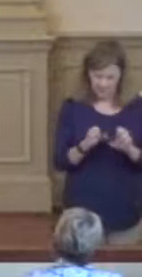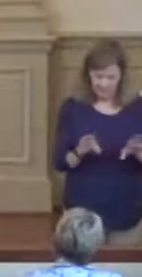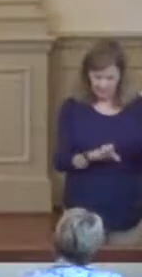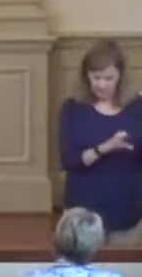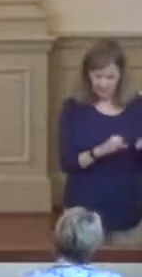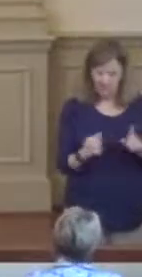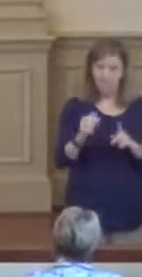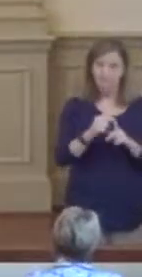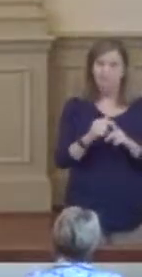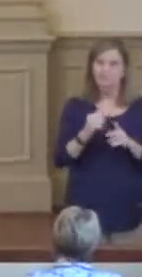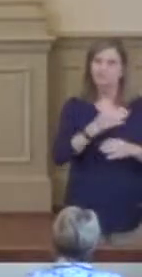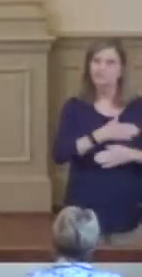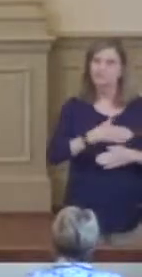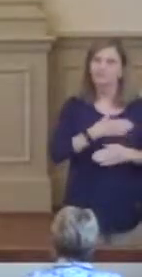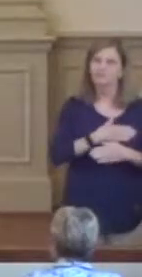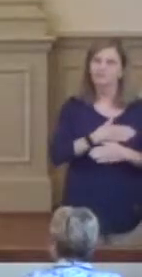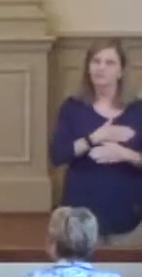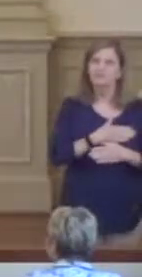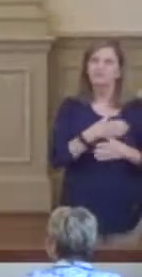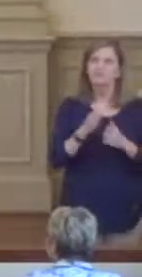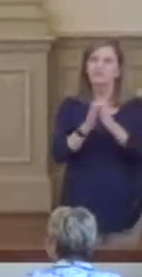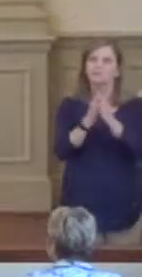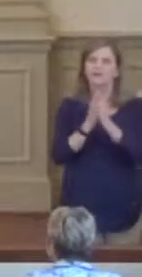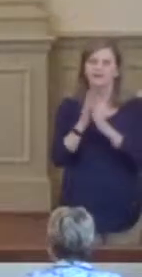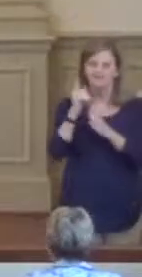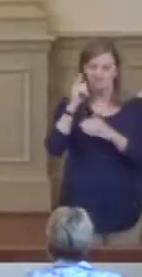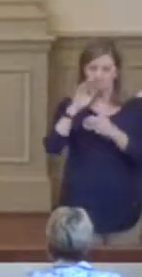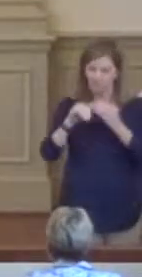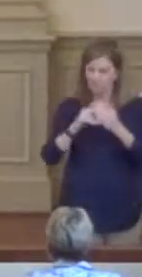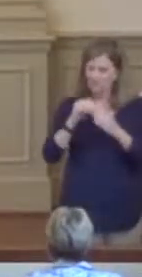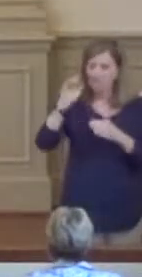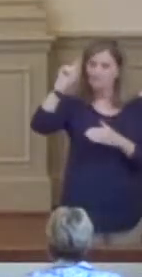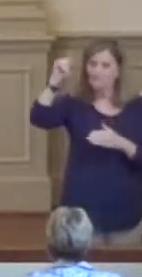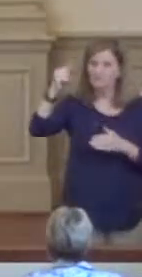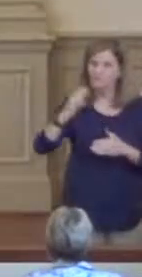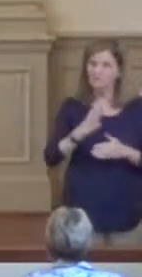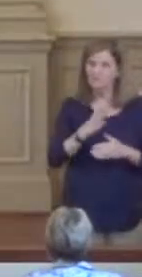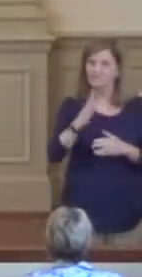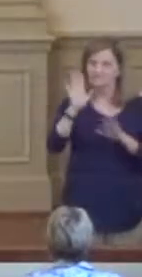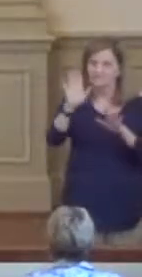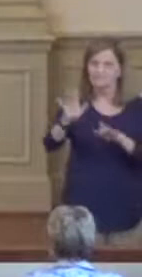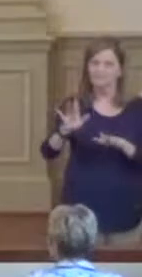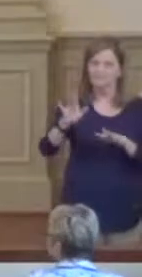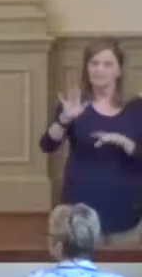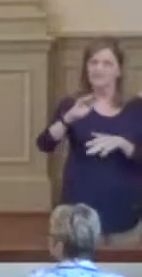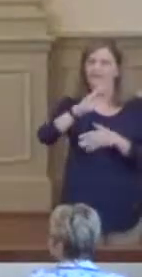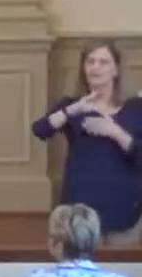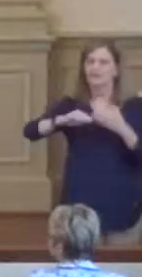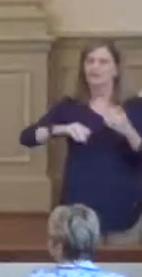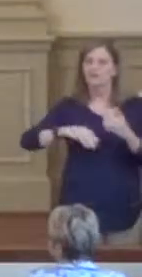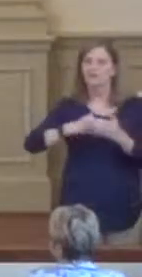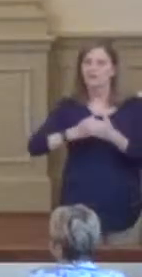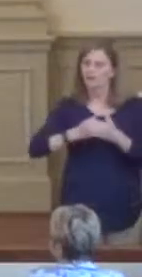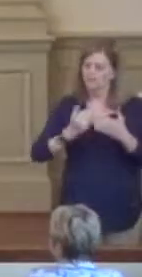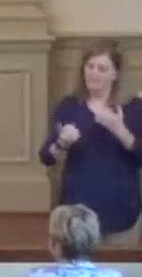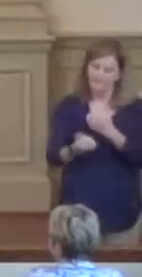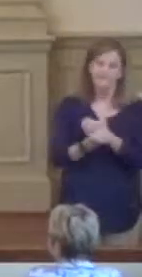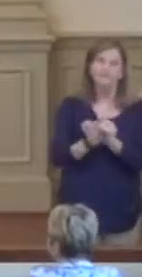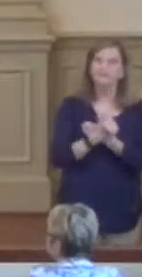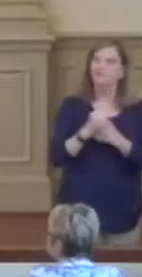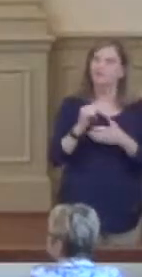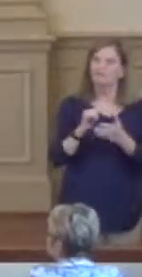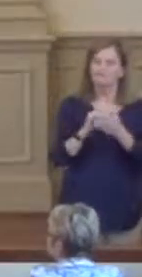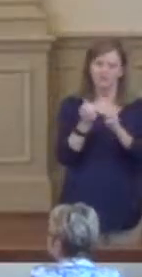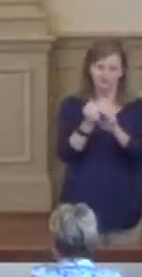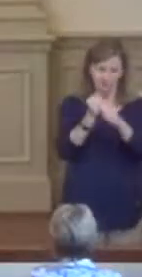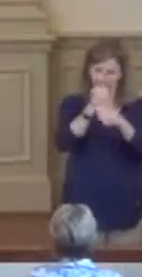you will it so. And so we ask in all of your grace and all of your mercy and all of that boundless love with which you made